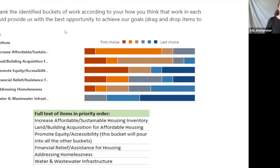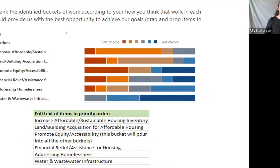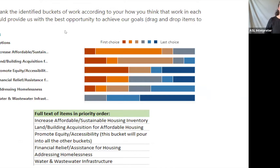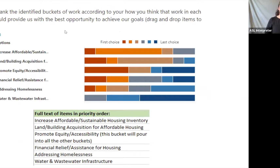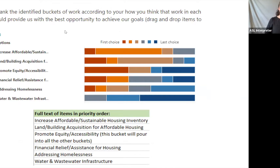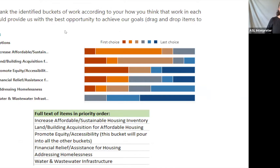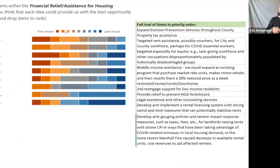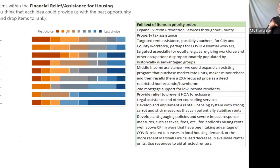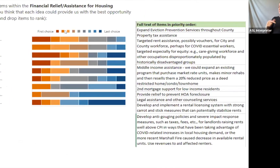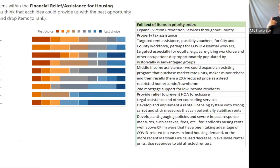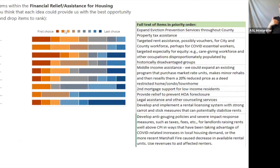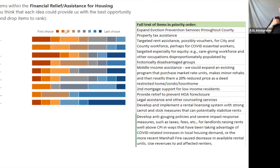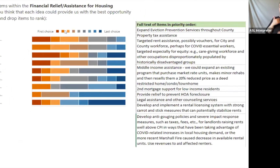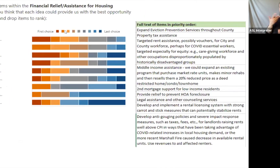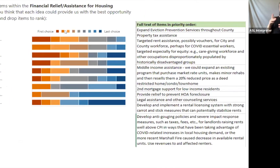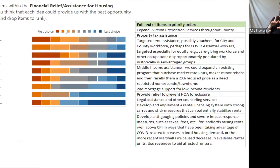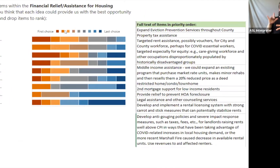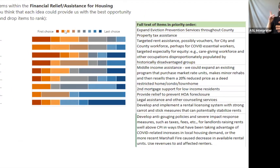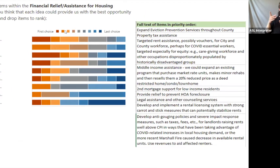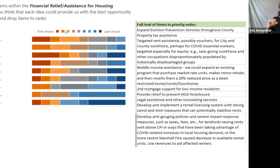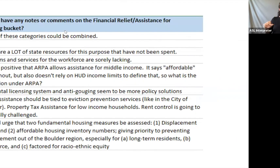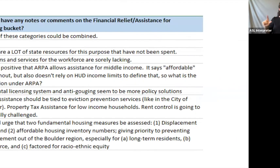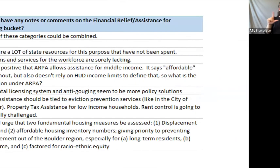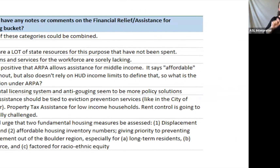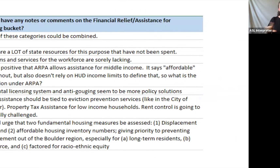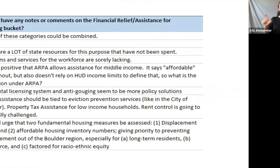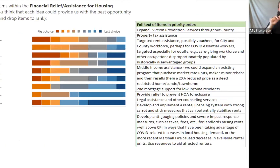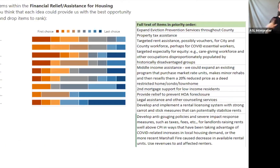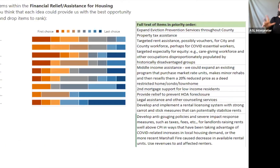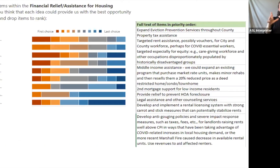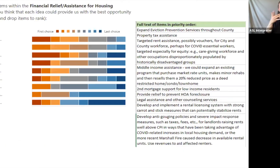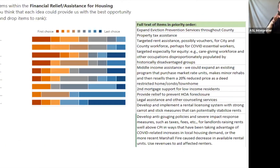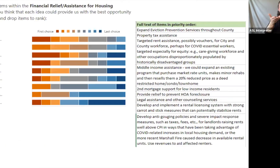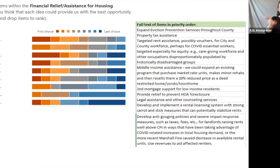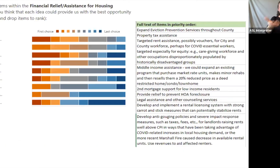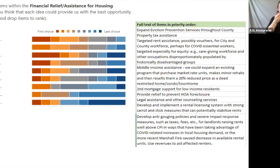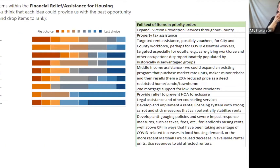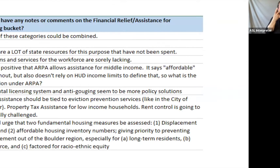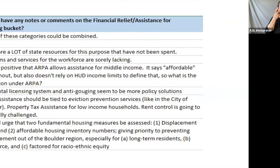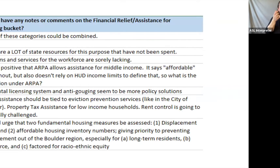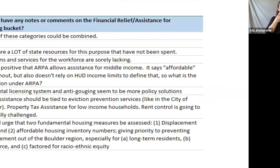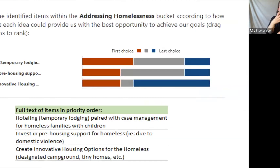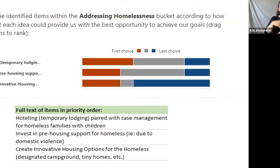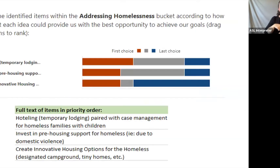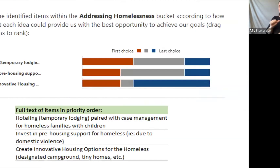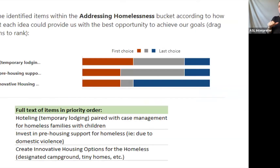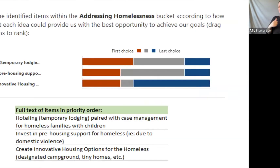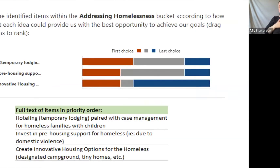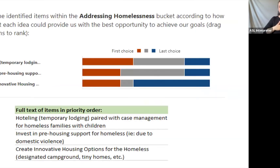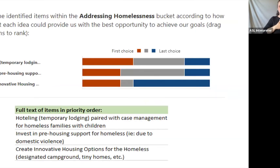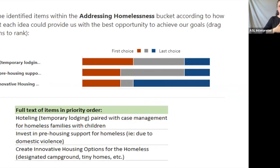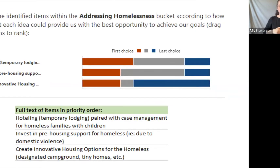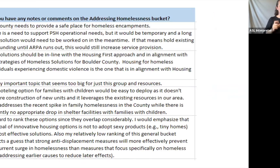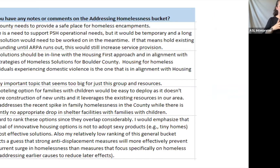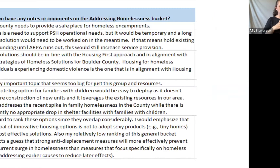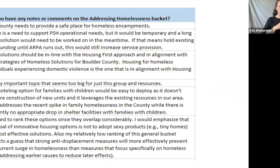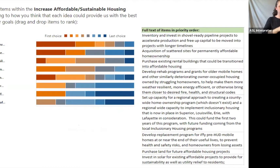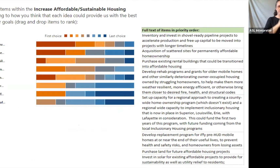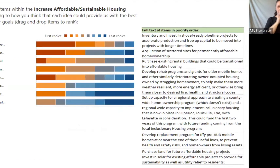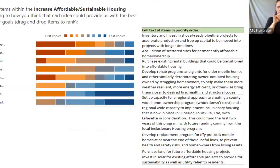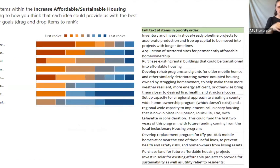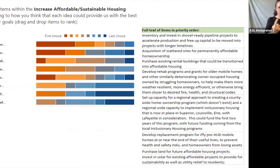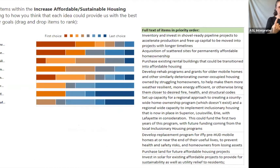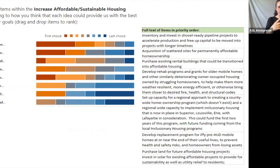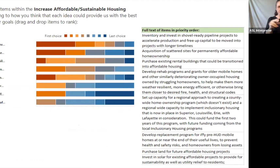You have hit on it a couple times. Yeah, sorry. That's okay. It's not that one.